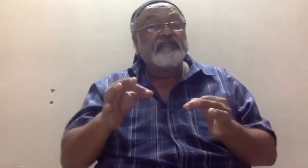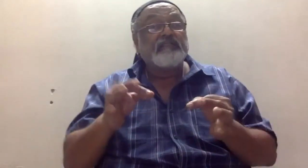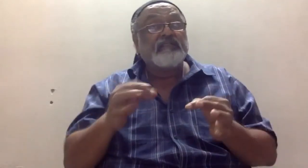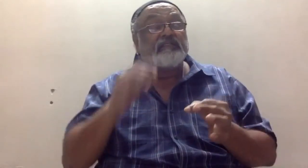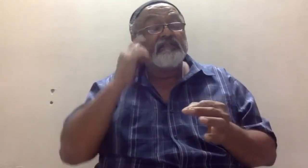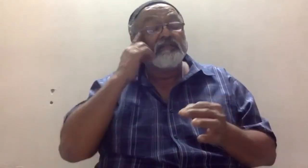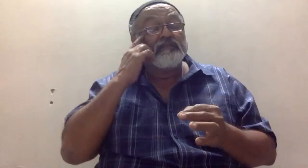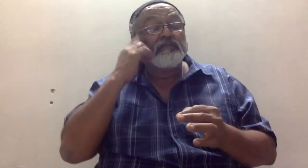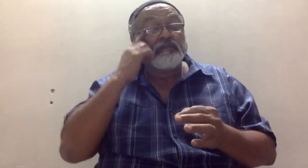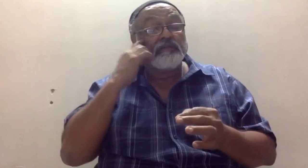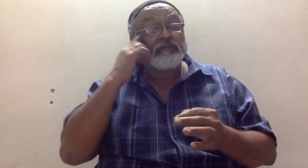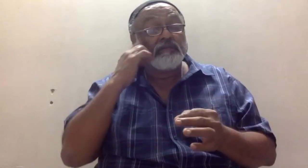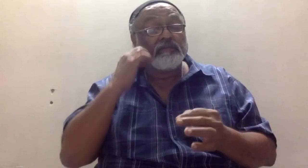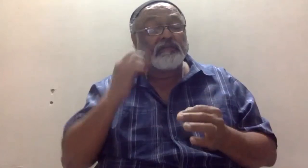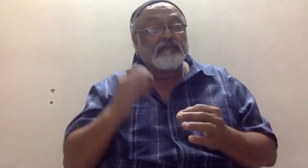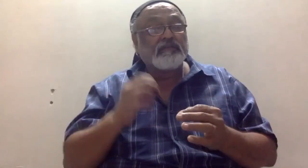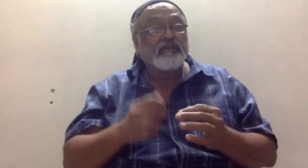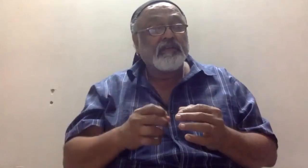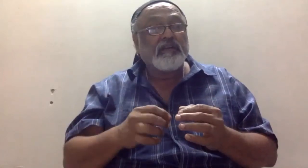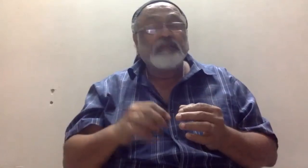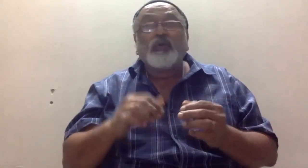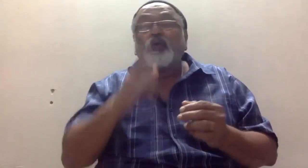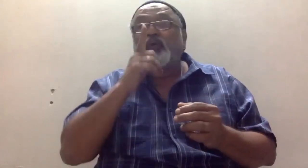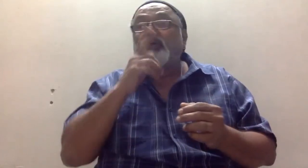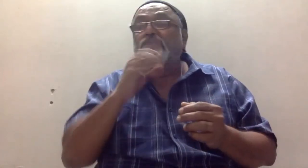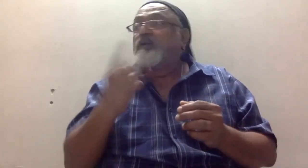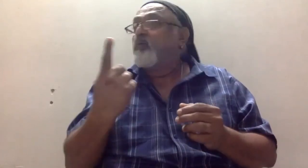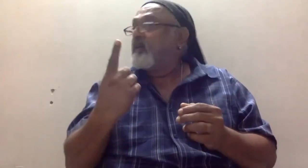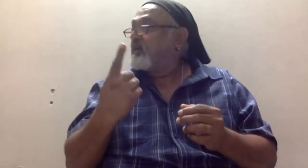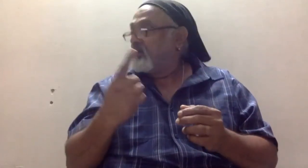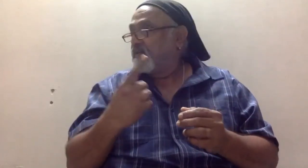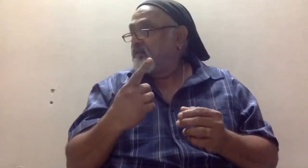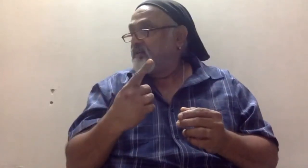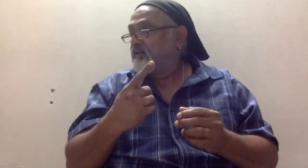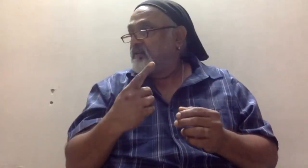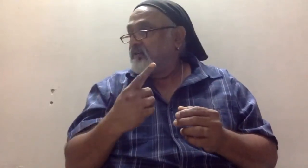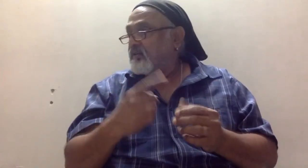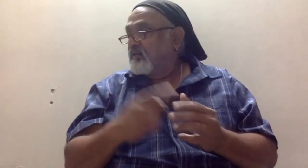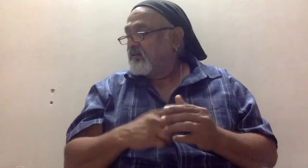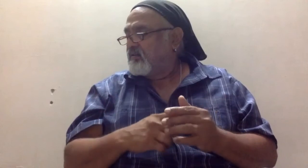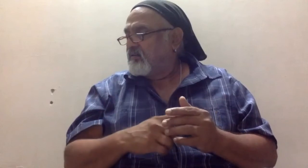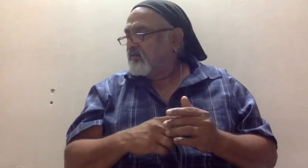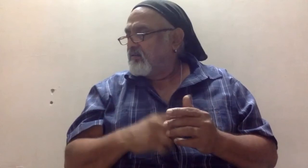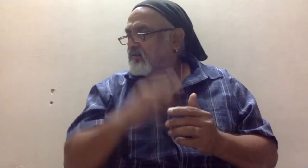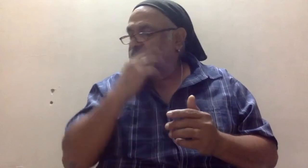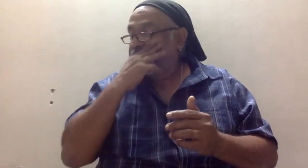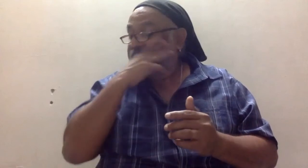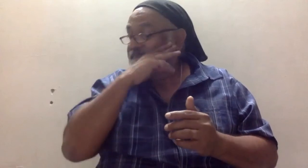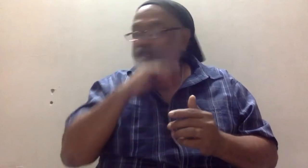the poor or the petitioner is a person. I can quote certain. I'm sure this will soon be up on my website,